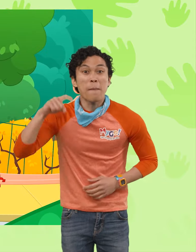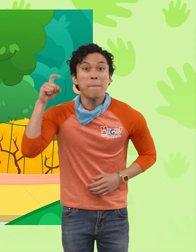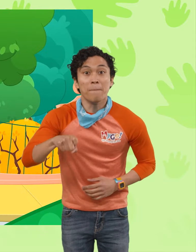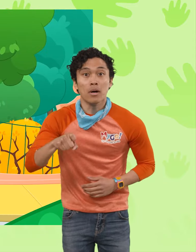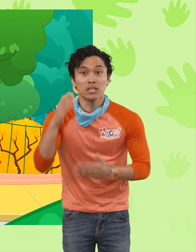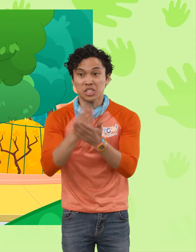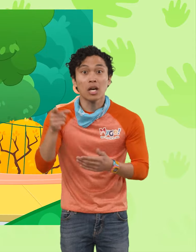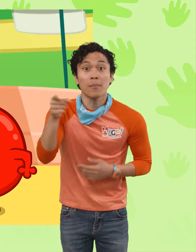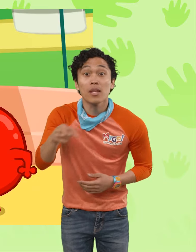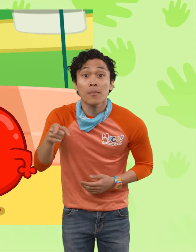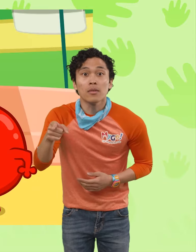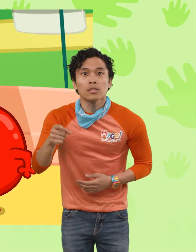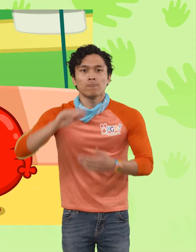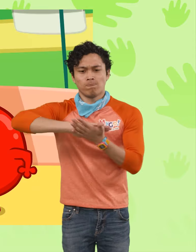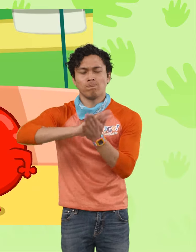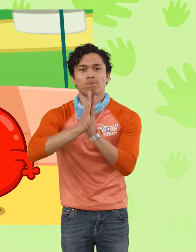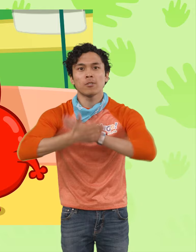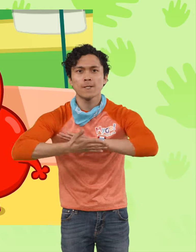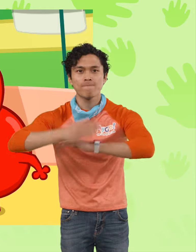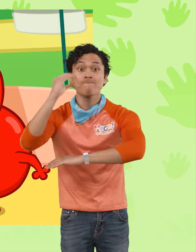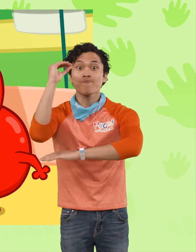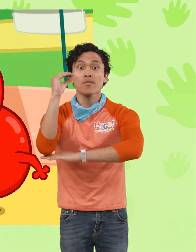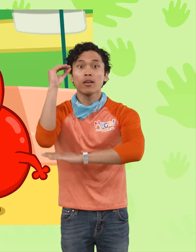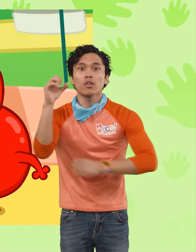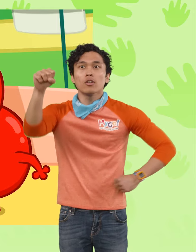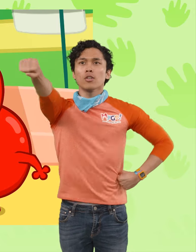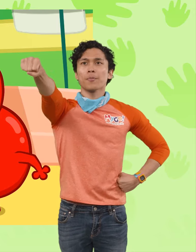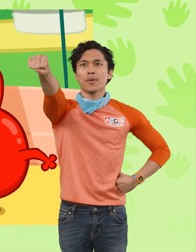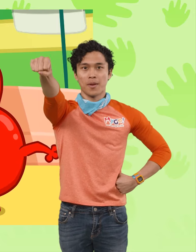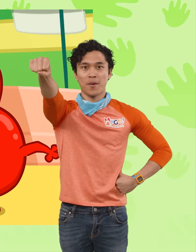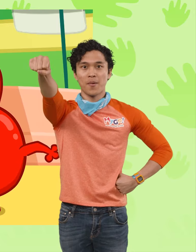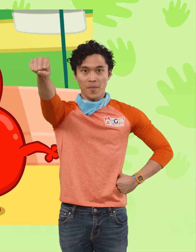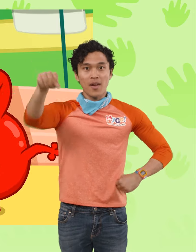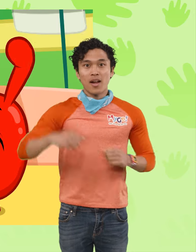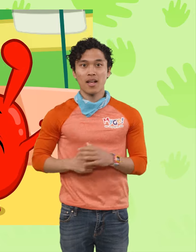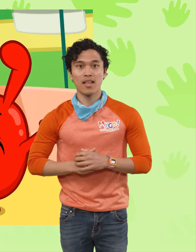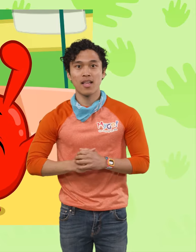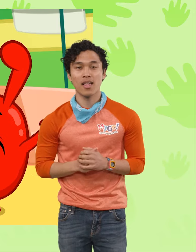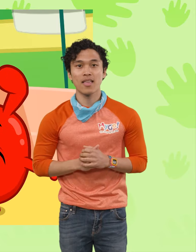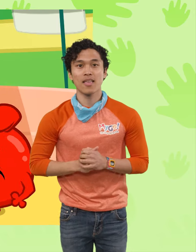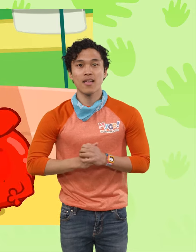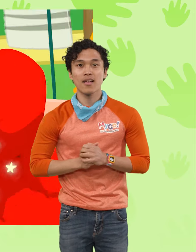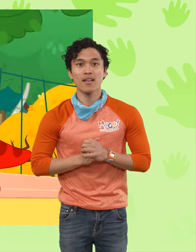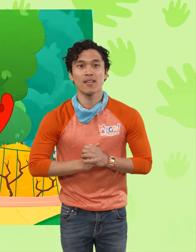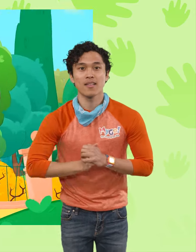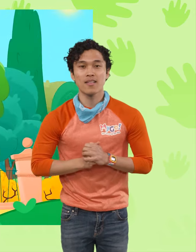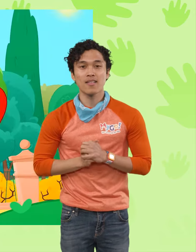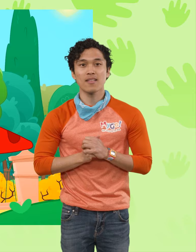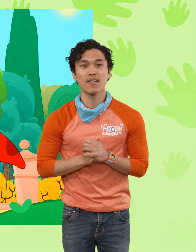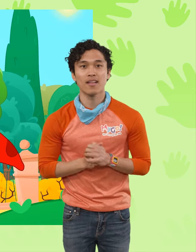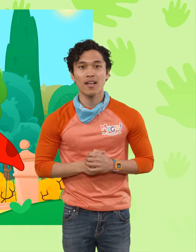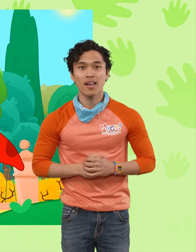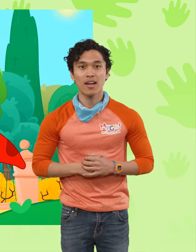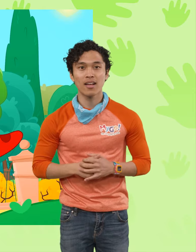We have to stop them, Morphle. Morph into a dinosaur superhero.